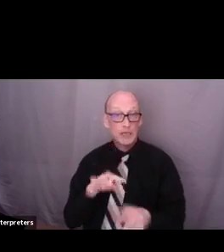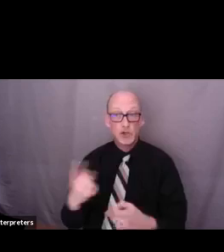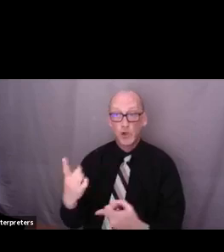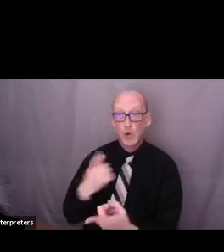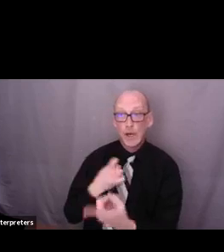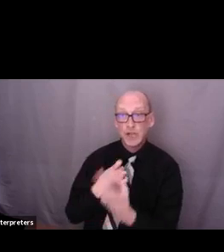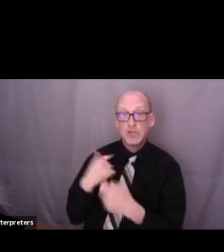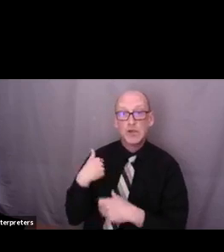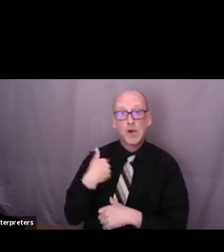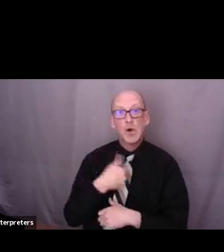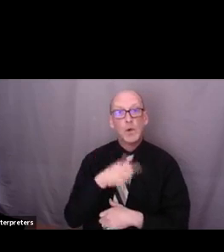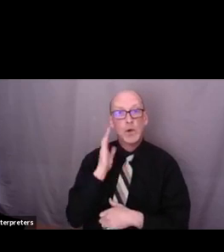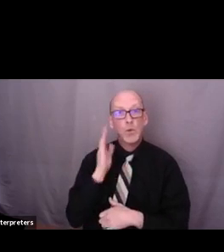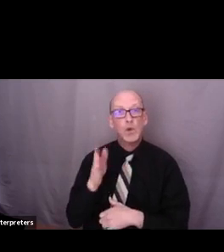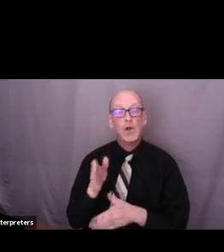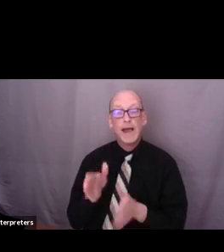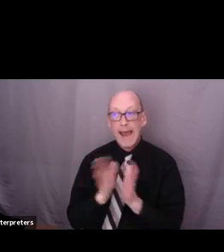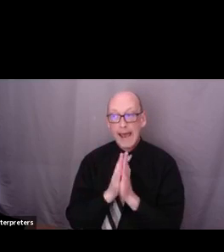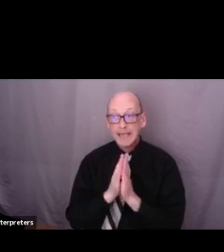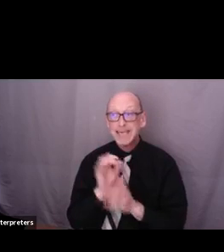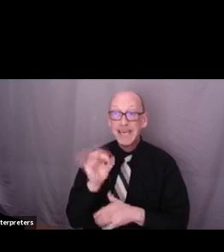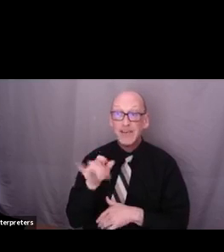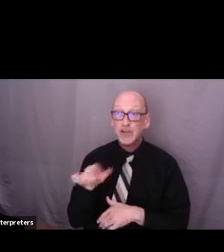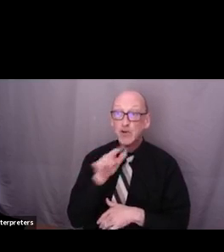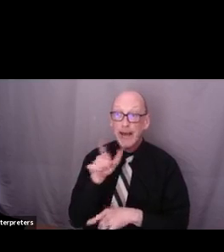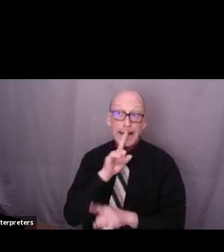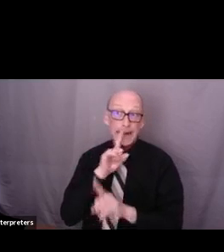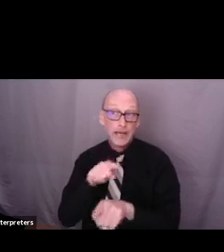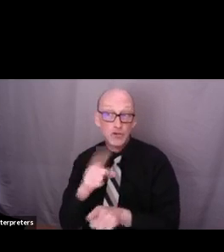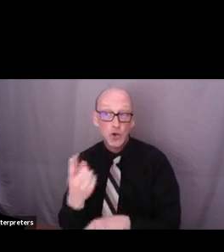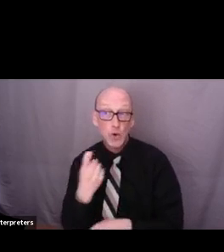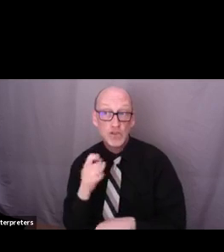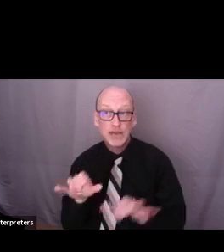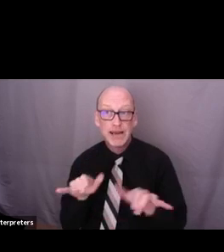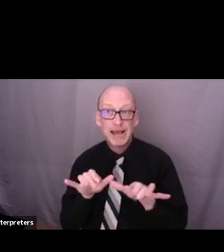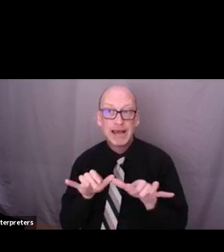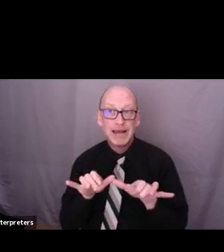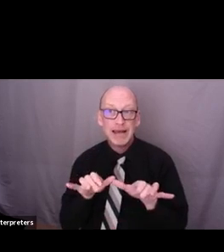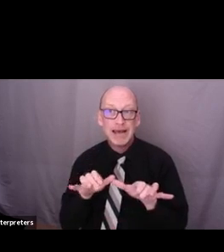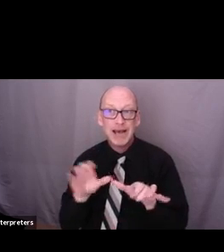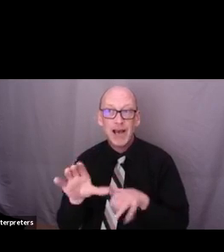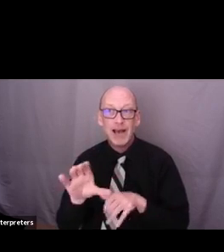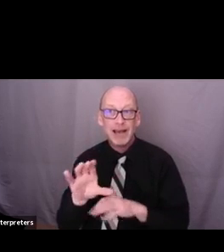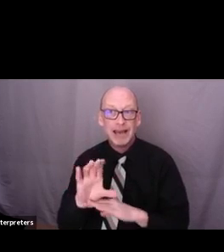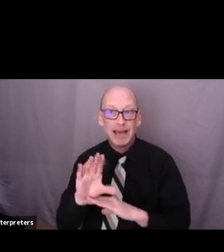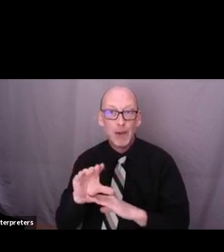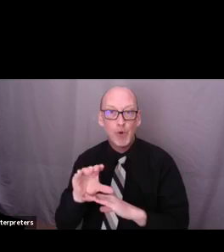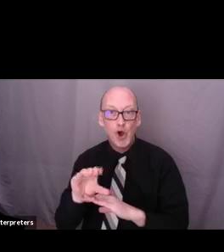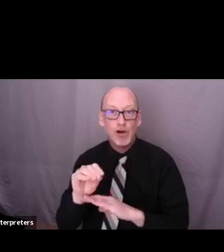as participants, if you are not answering the question, to leave your camera off.